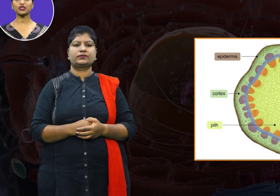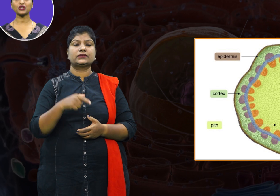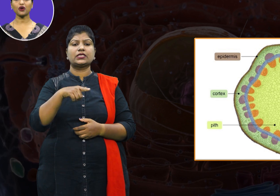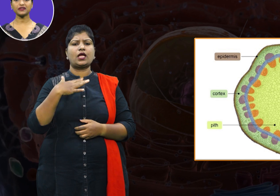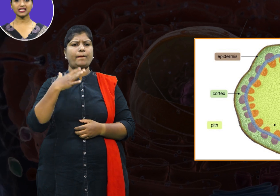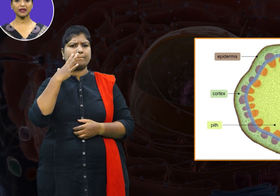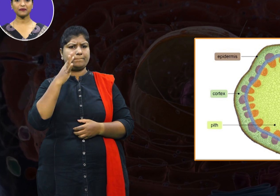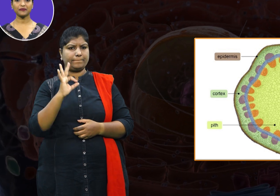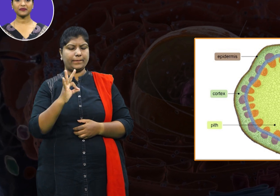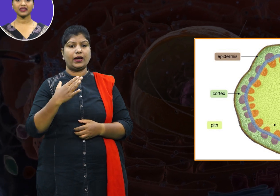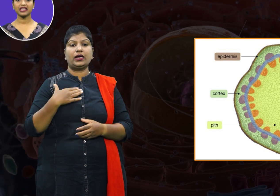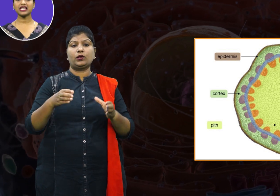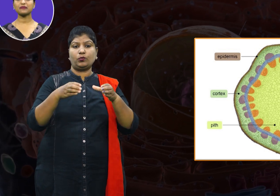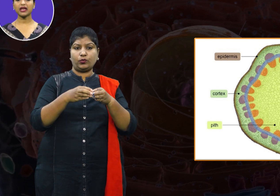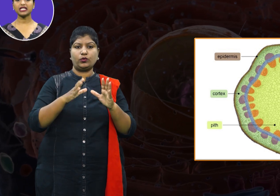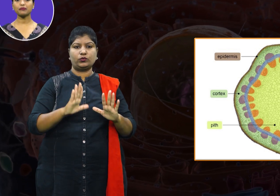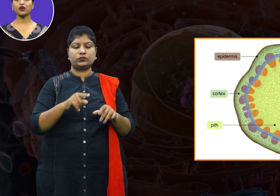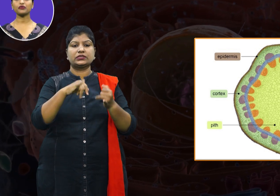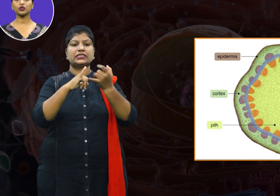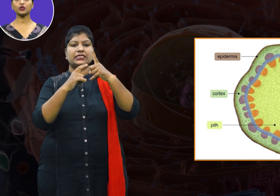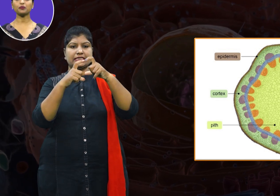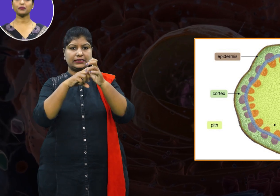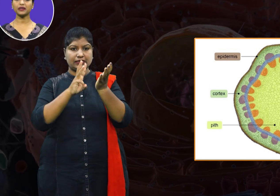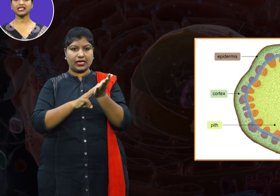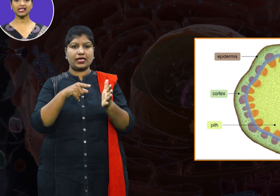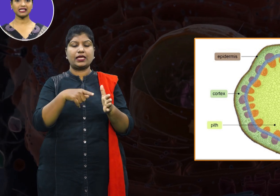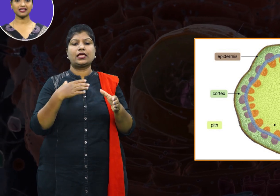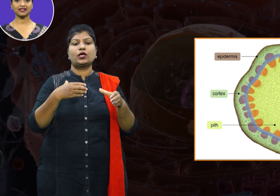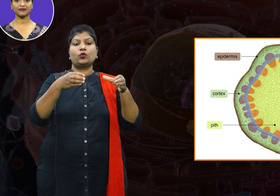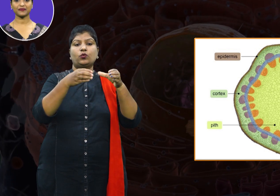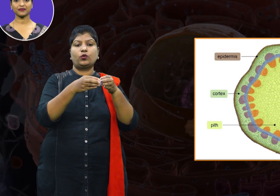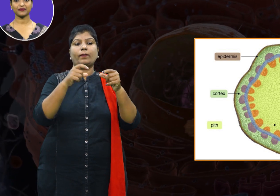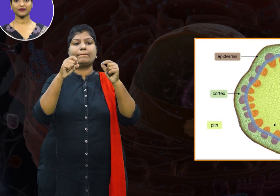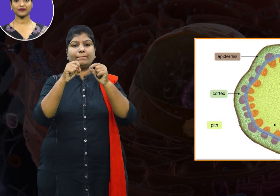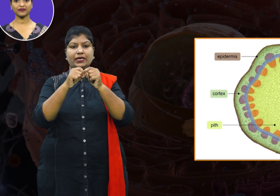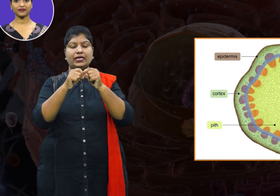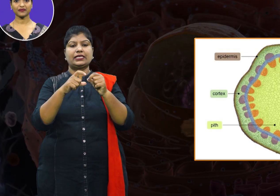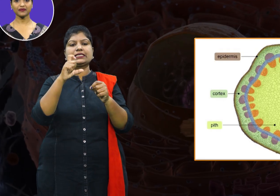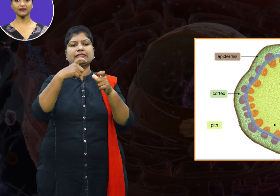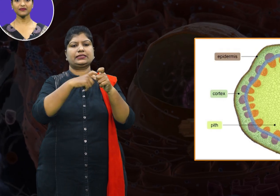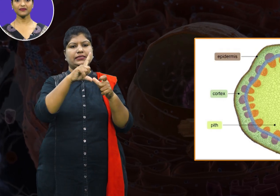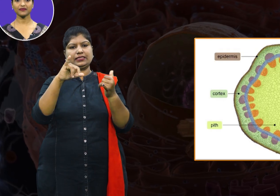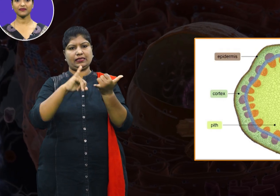Major portion of stem is made up of group B cells.